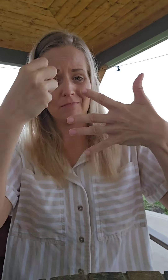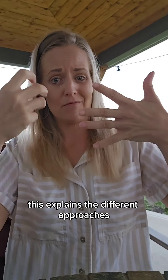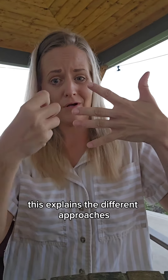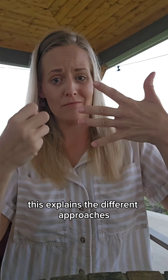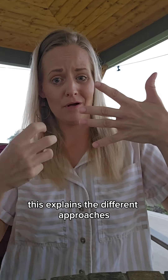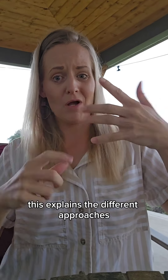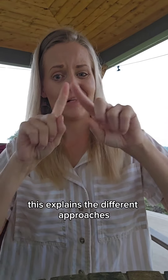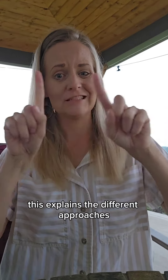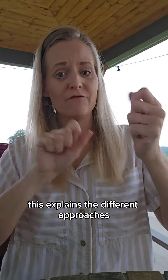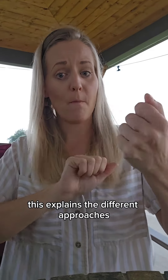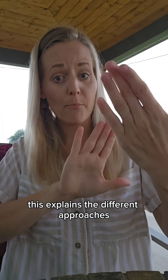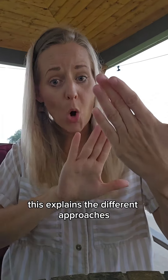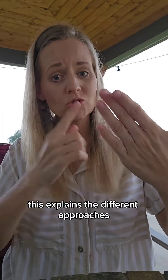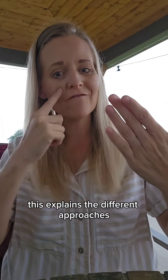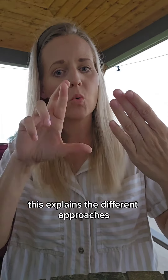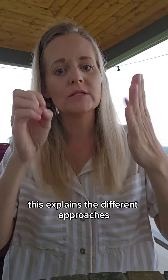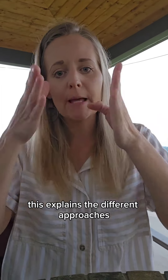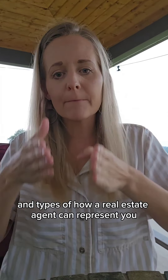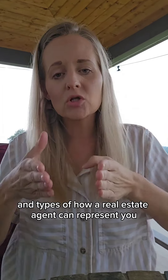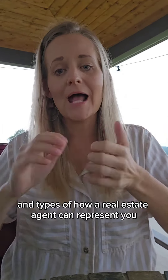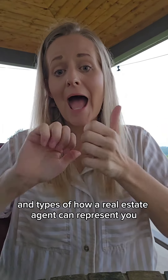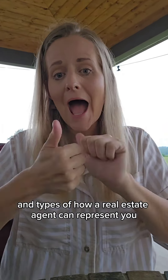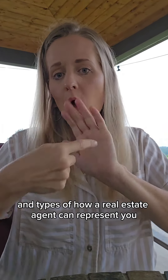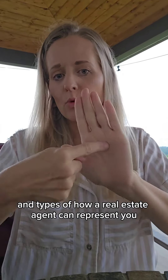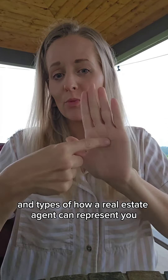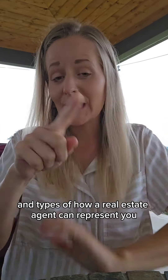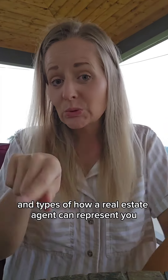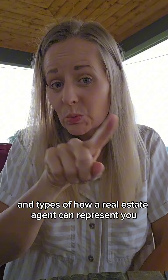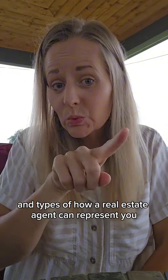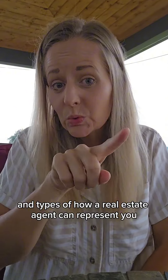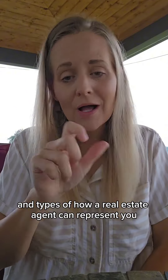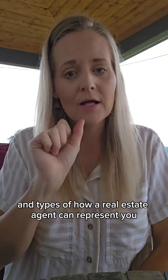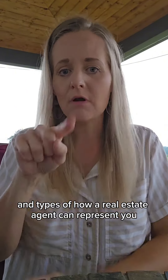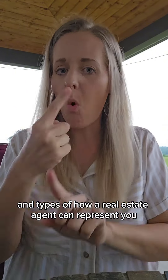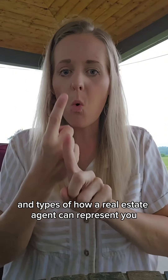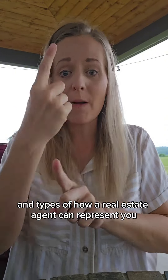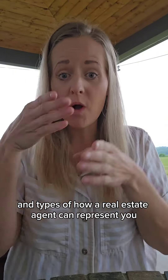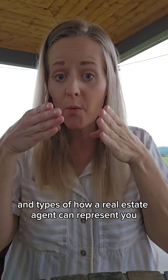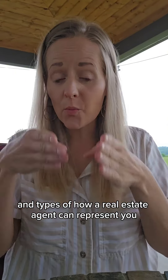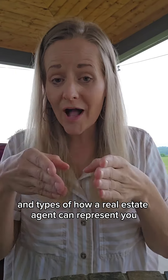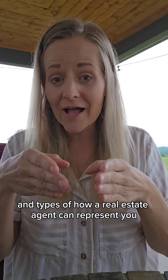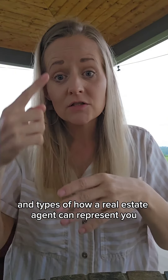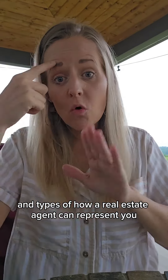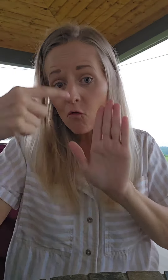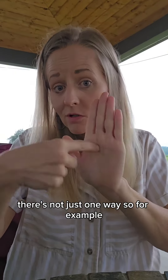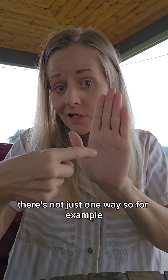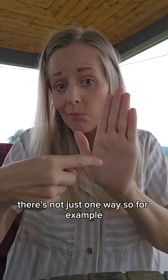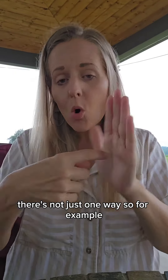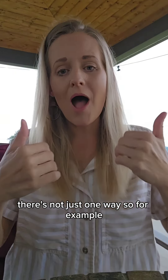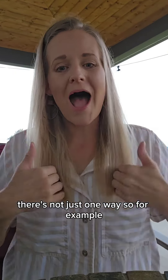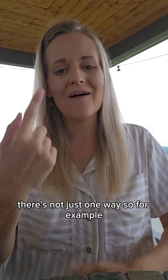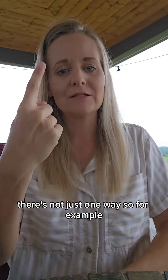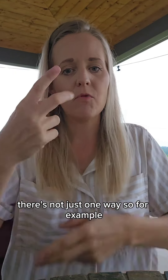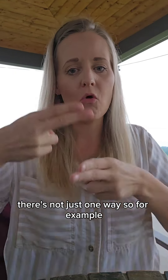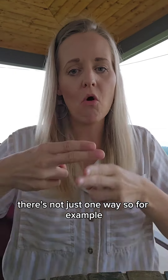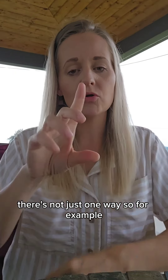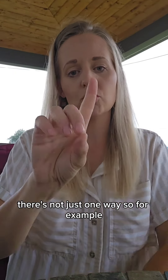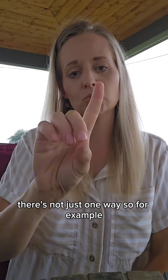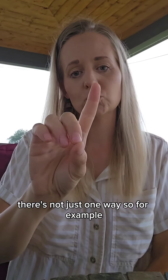This explains the different approaches and types of how a real estate agent can represent you. There's not just one way. So, for